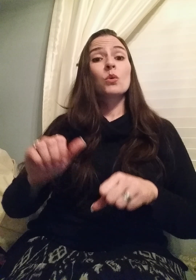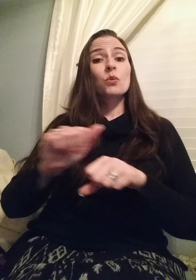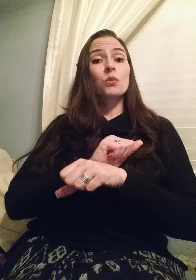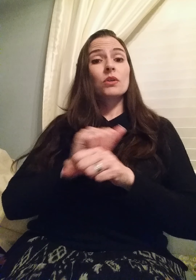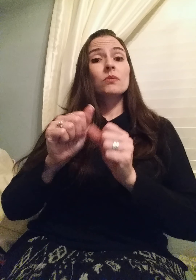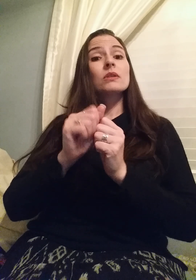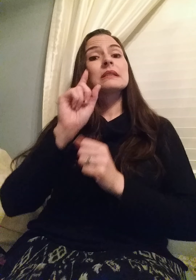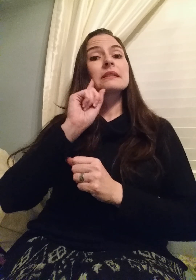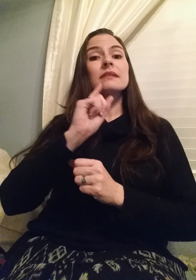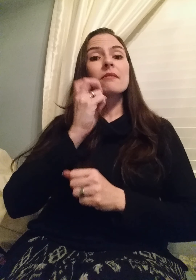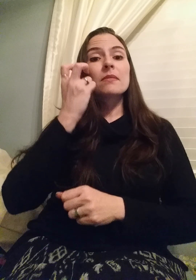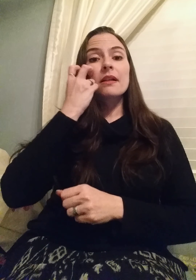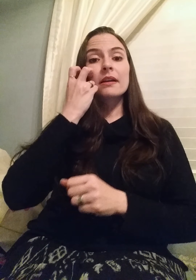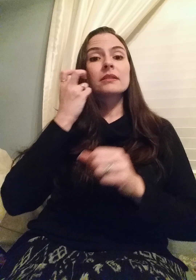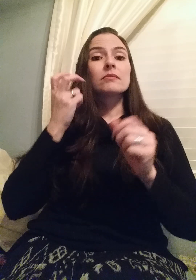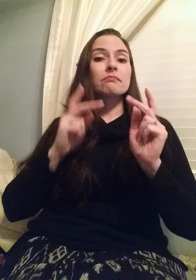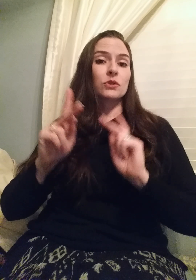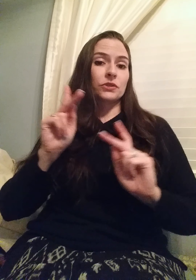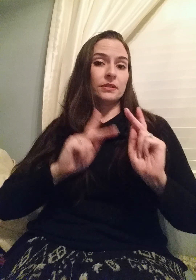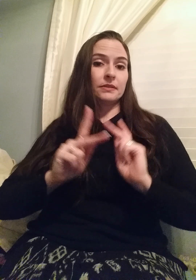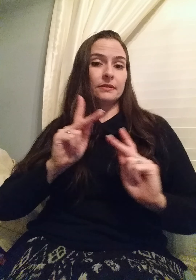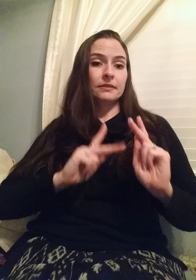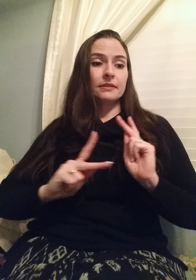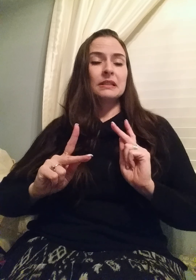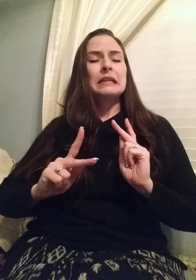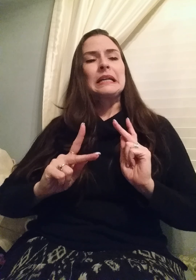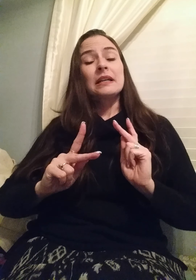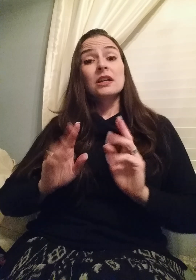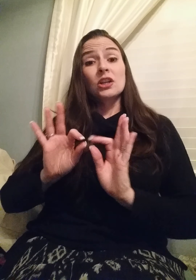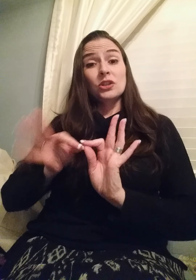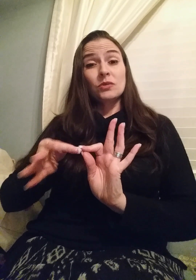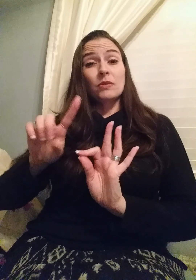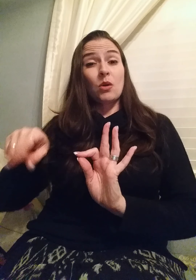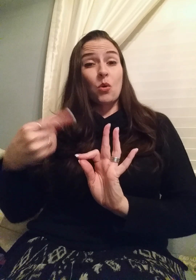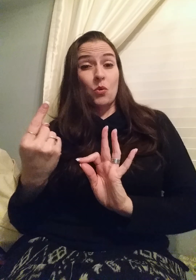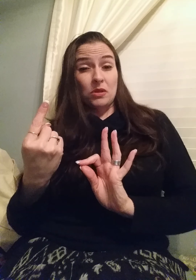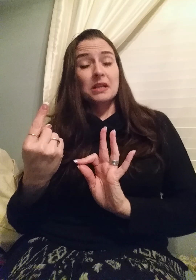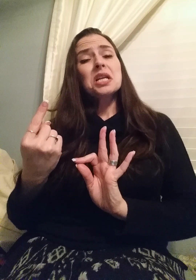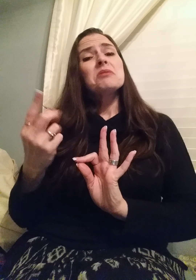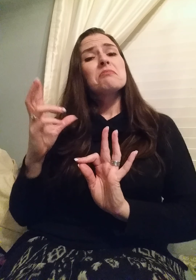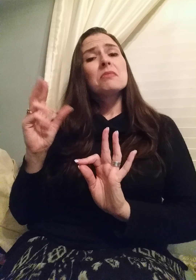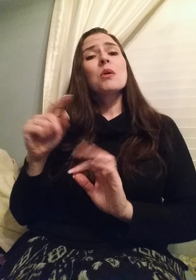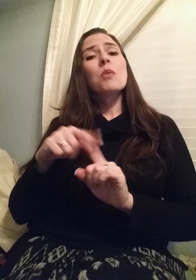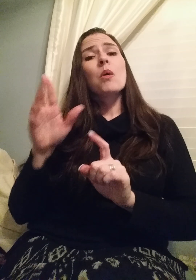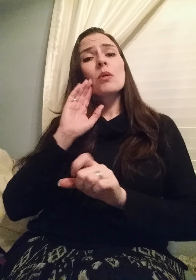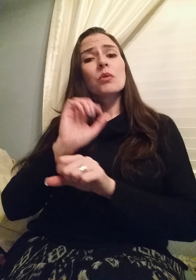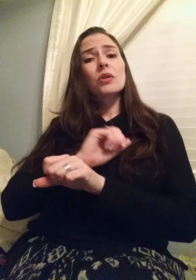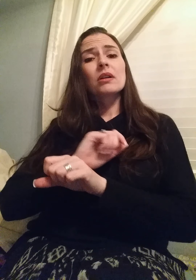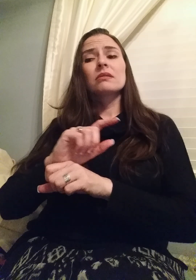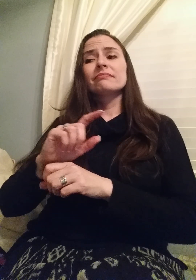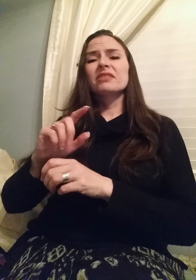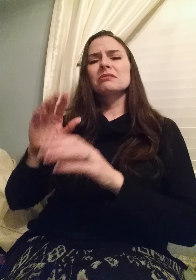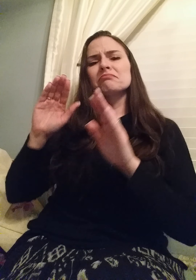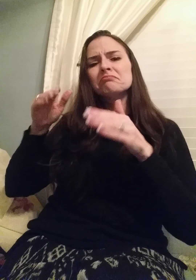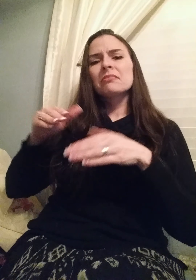mean just interpreting, although certainly it will include working tactily or close proximity as an